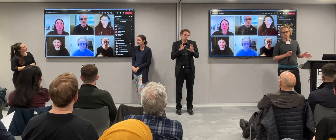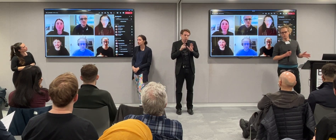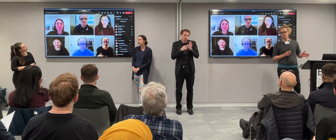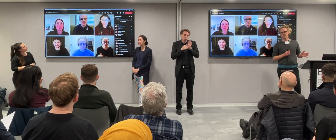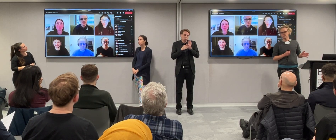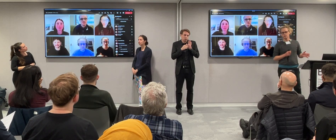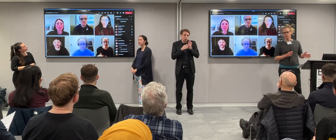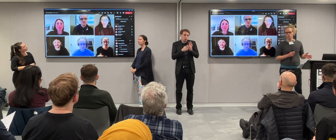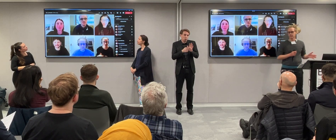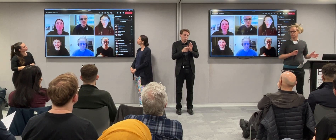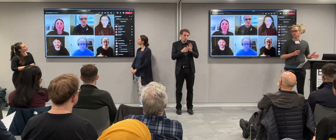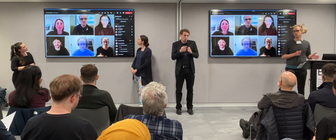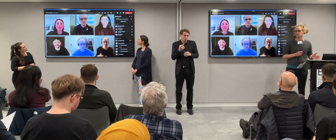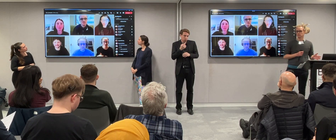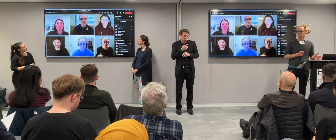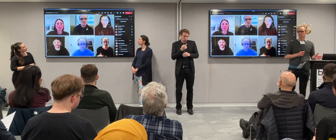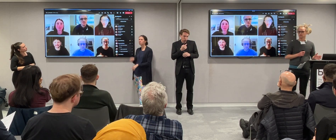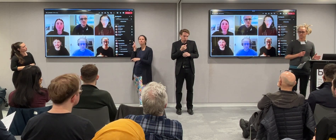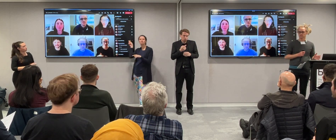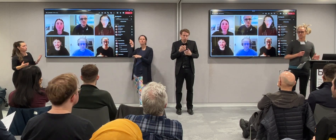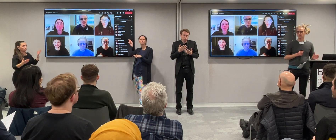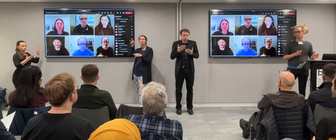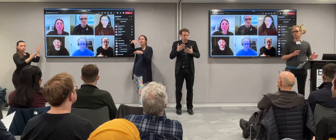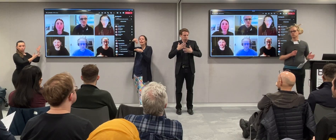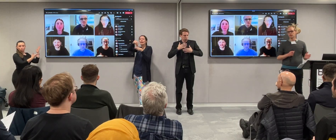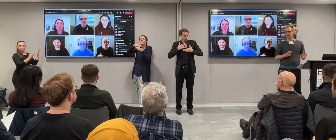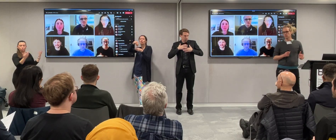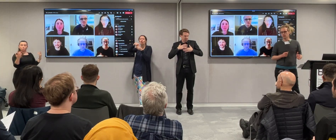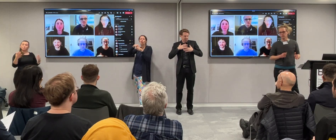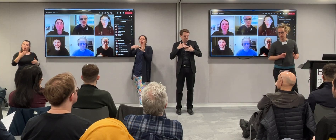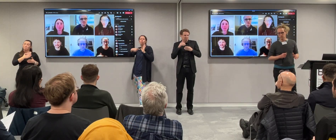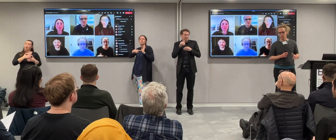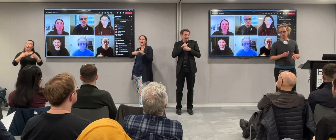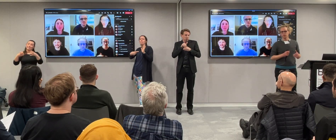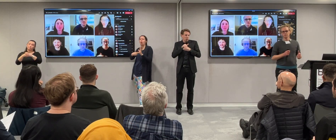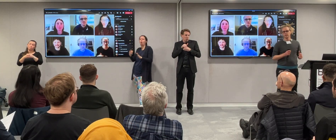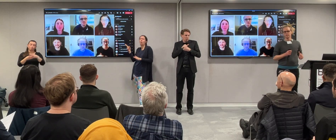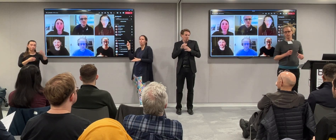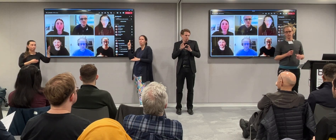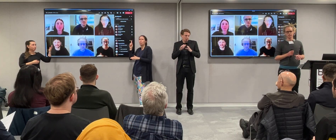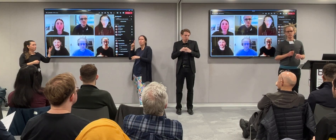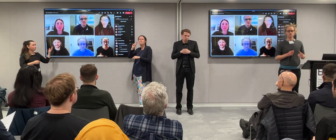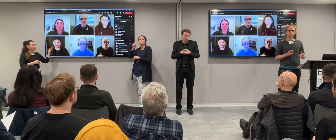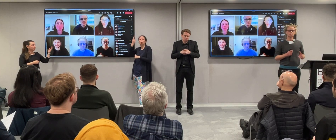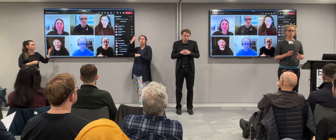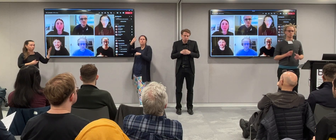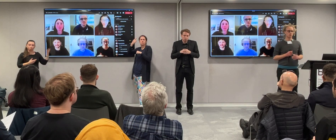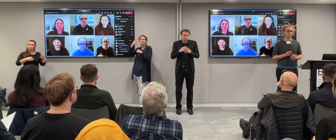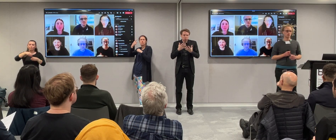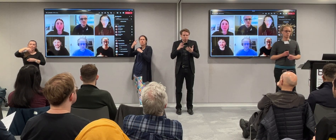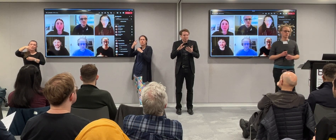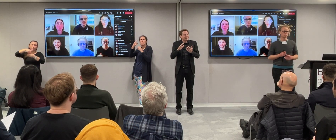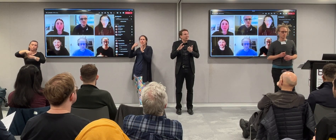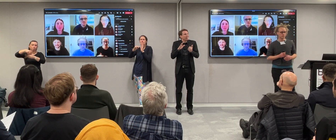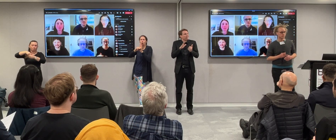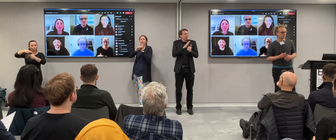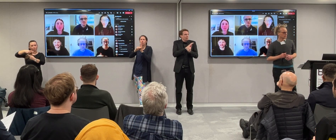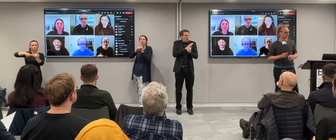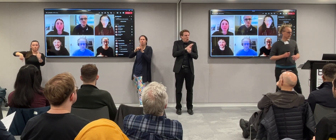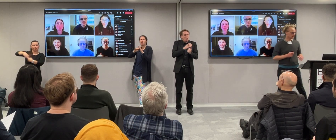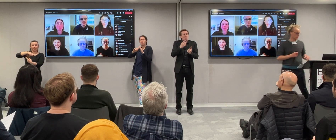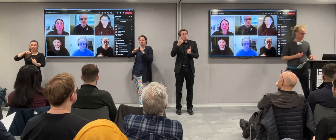showing you a quick internal demonstrator when we first had kind of like an initial model up and